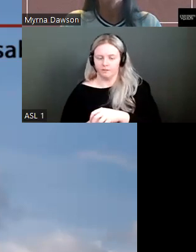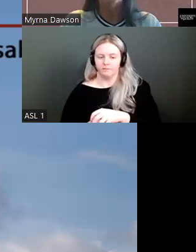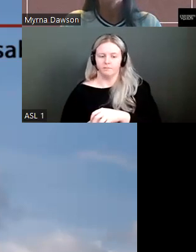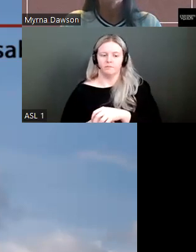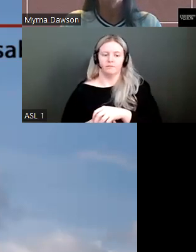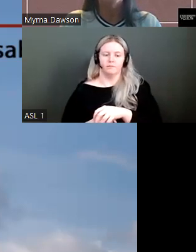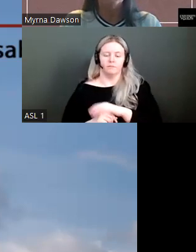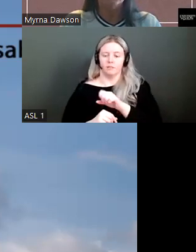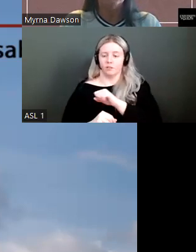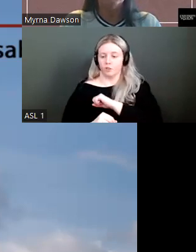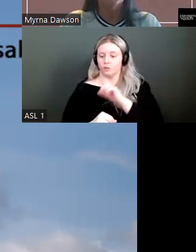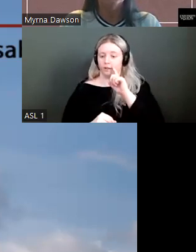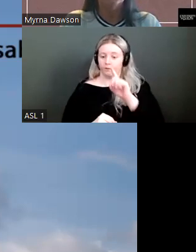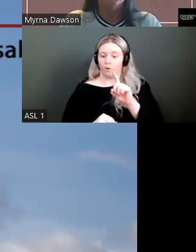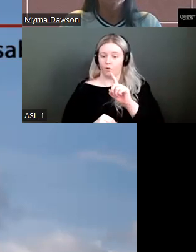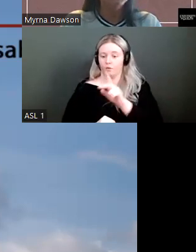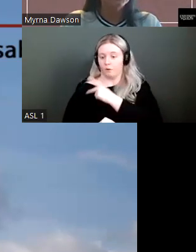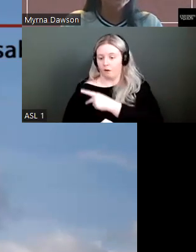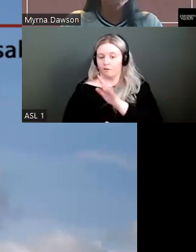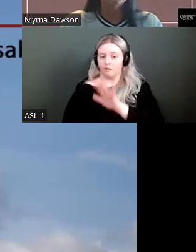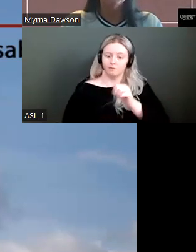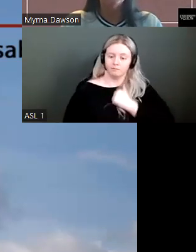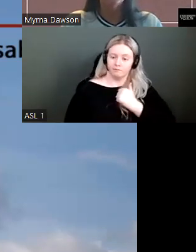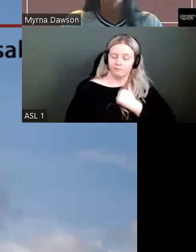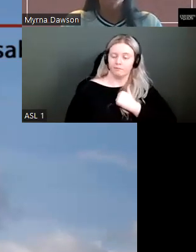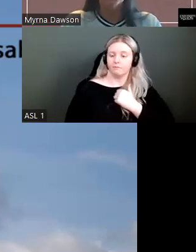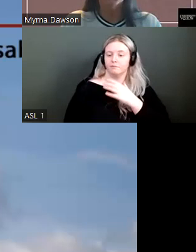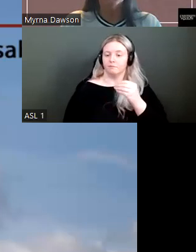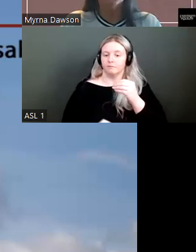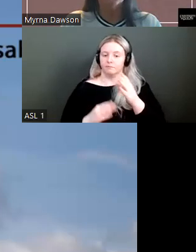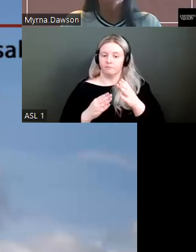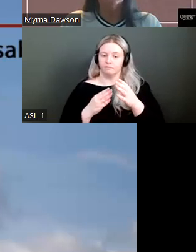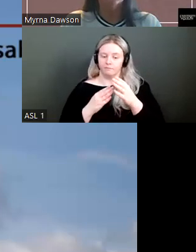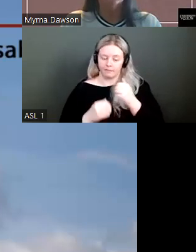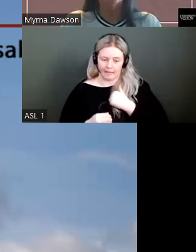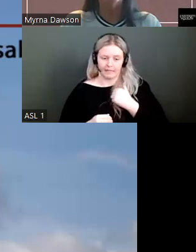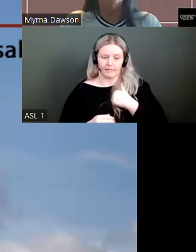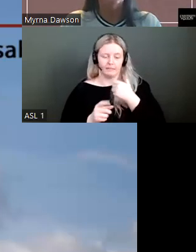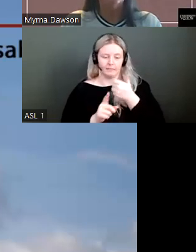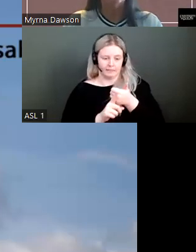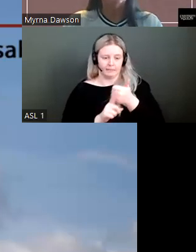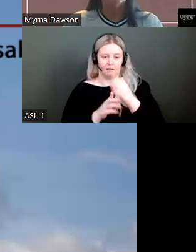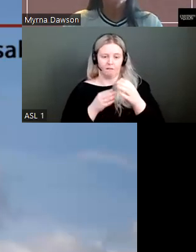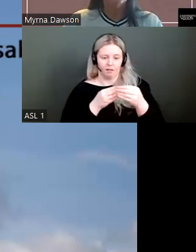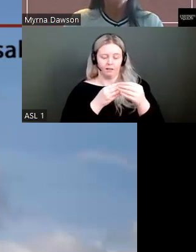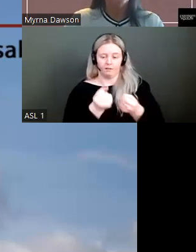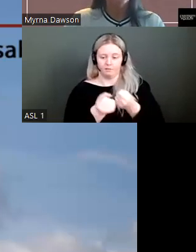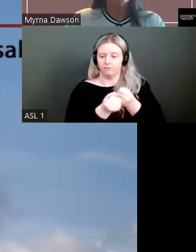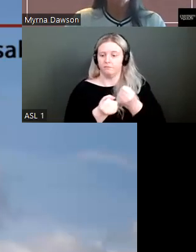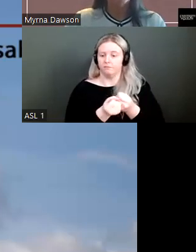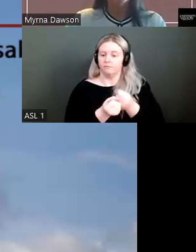our future depends on it. And Canada can lead if we're willing to do so. Thank you.